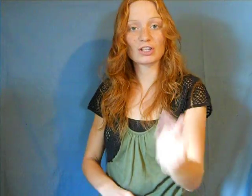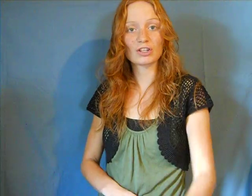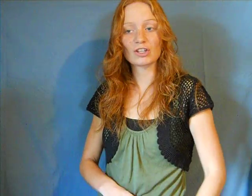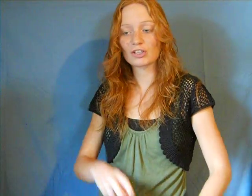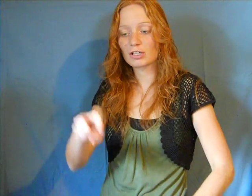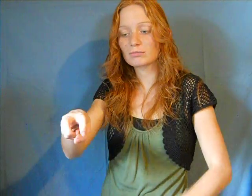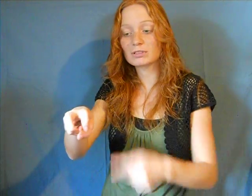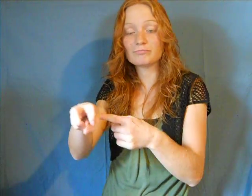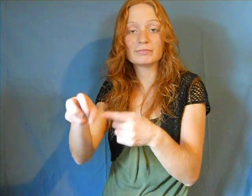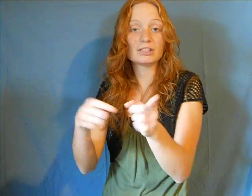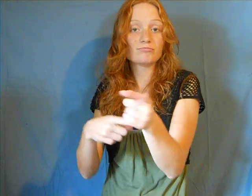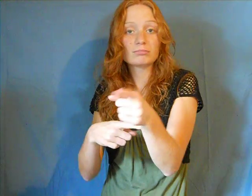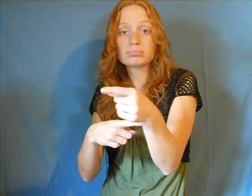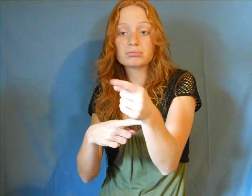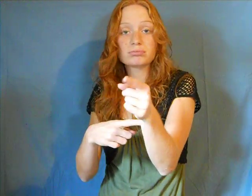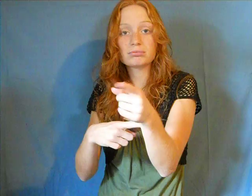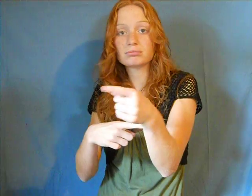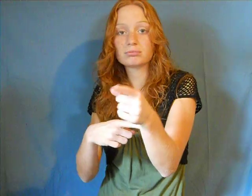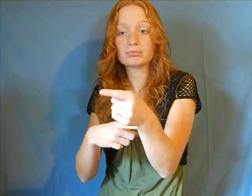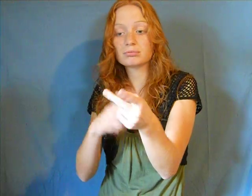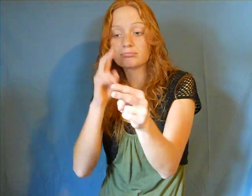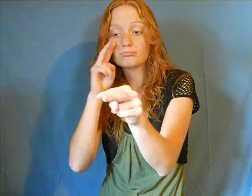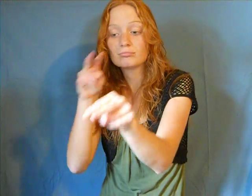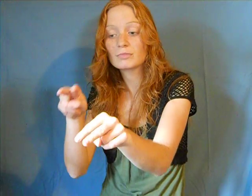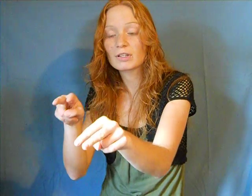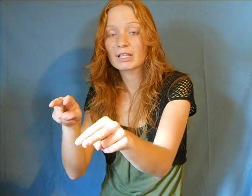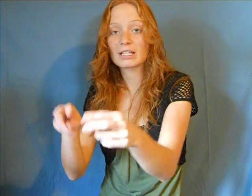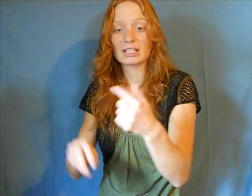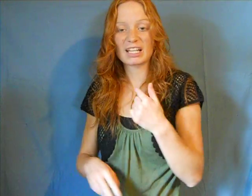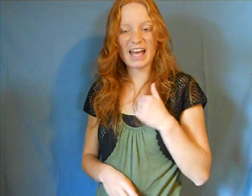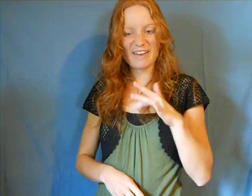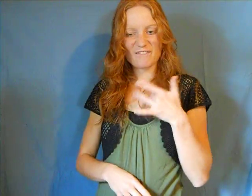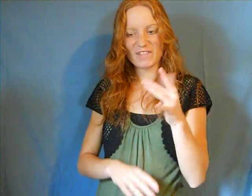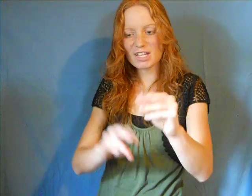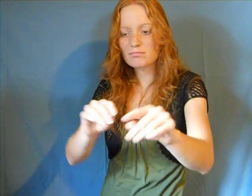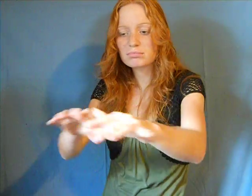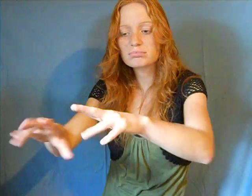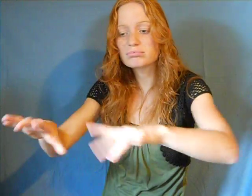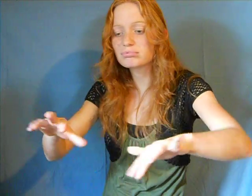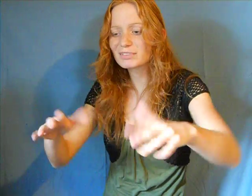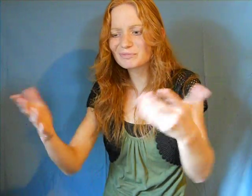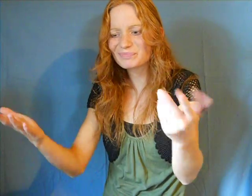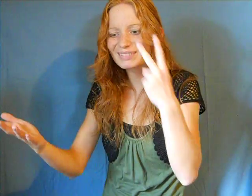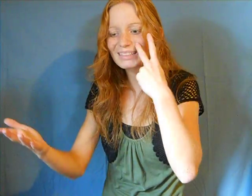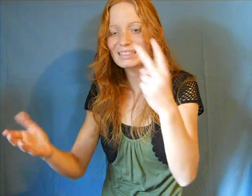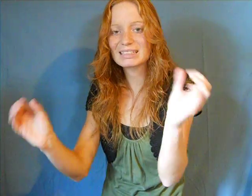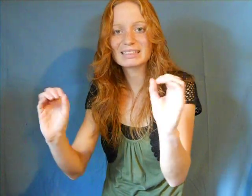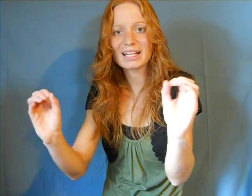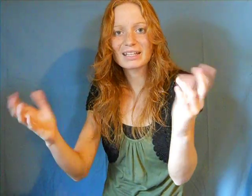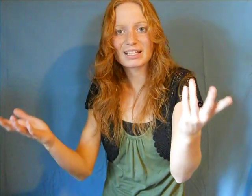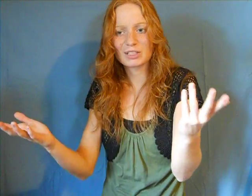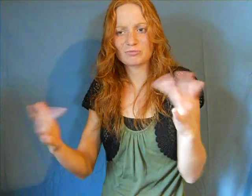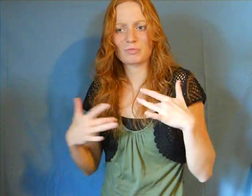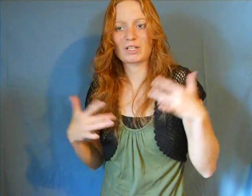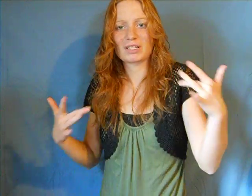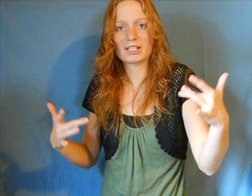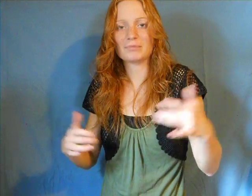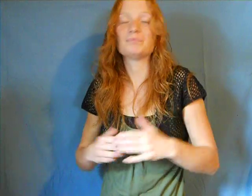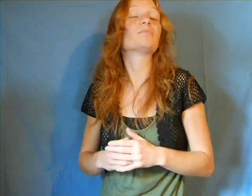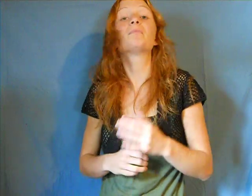right there. And I looked, and I even put my hand all over the grass and felt it and said, there's nothing here. I don't know what you're looking at. And he was just convinced.